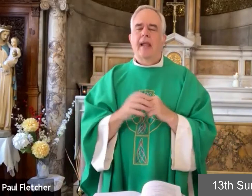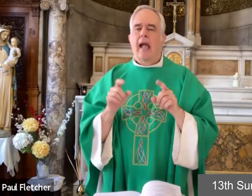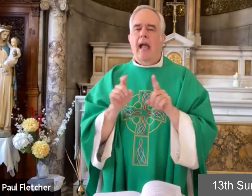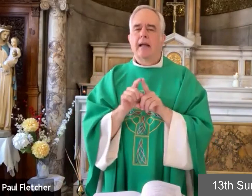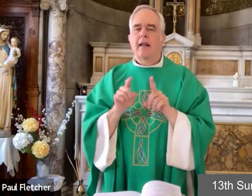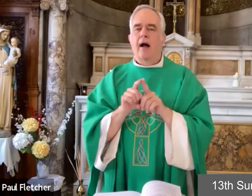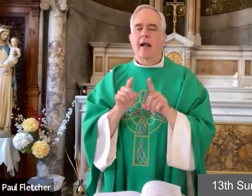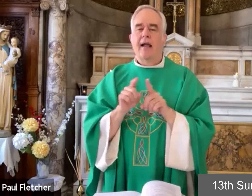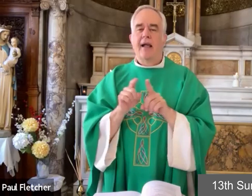It's like